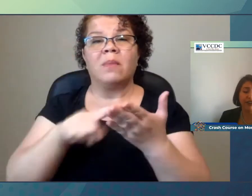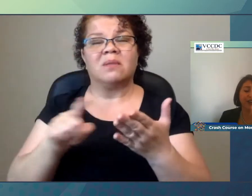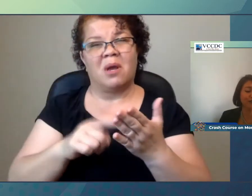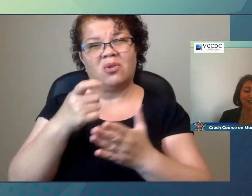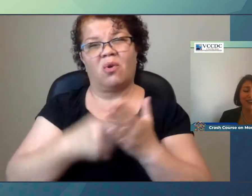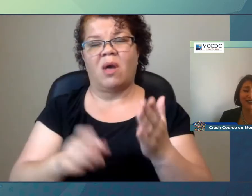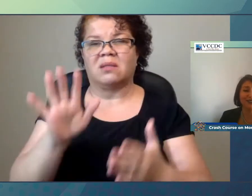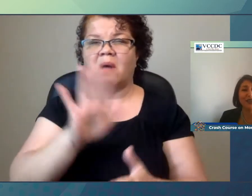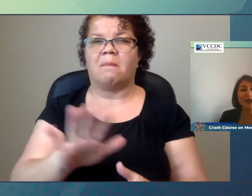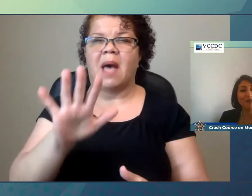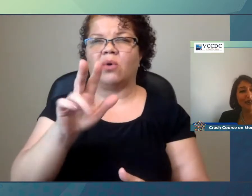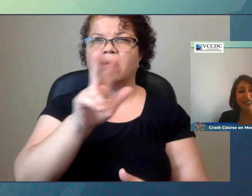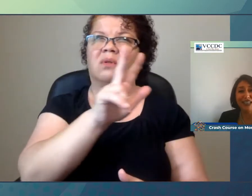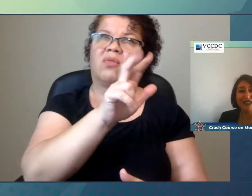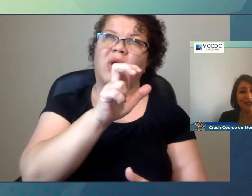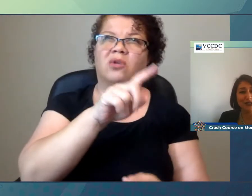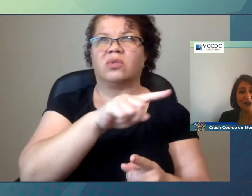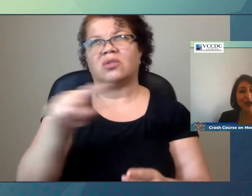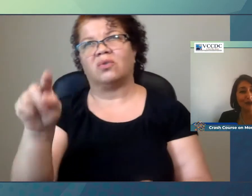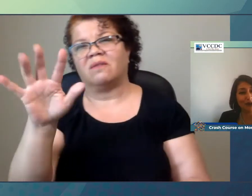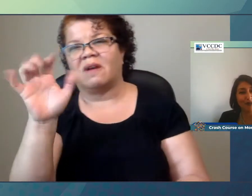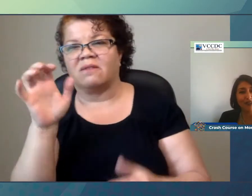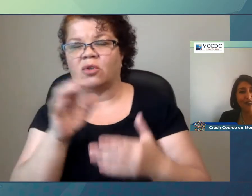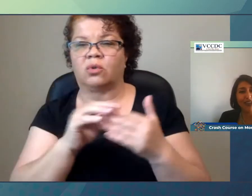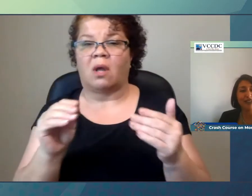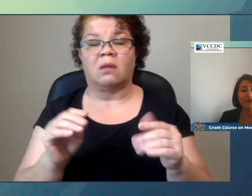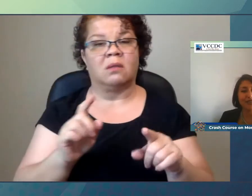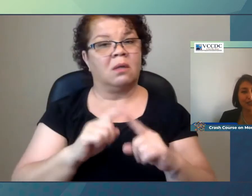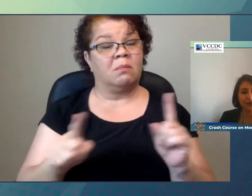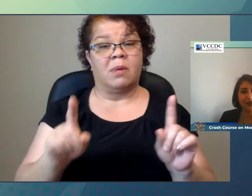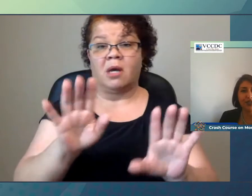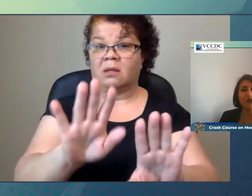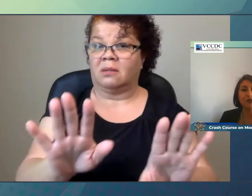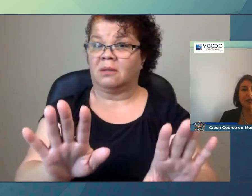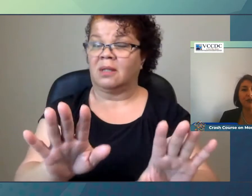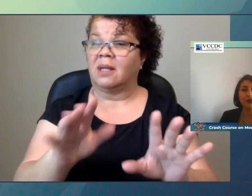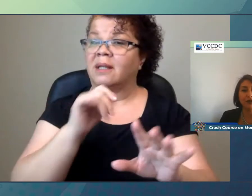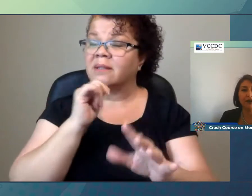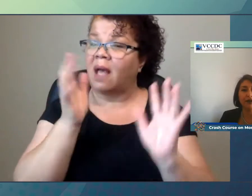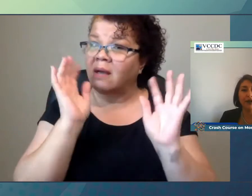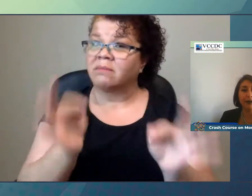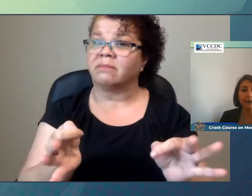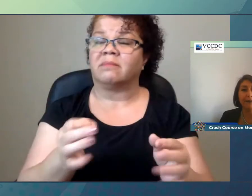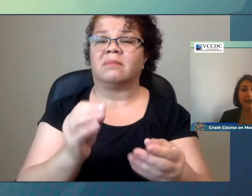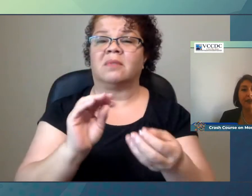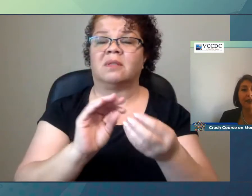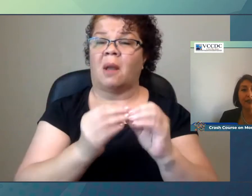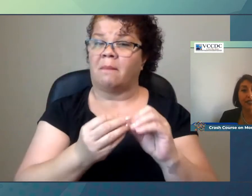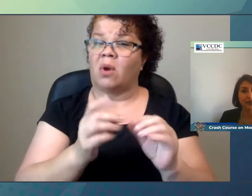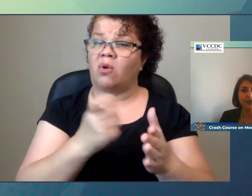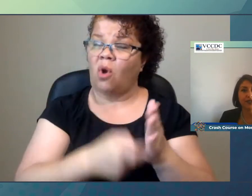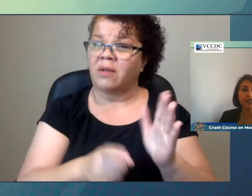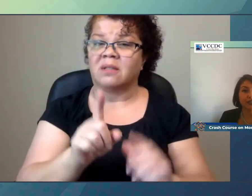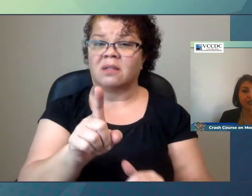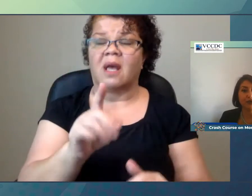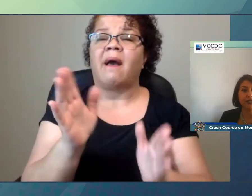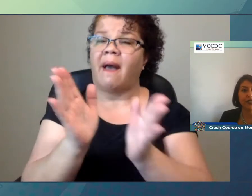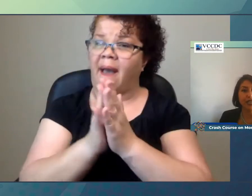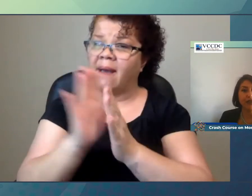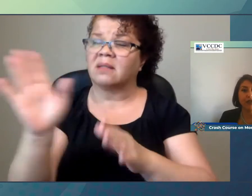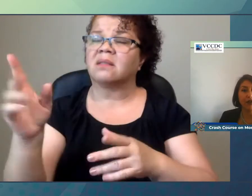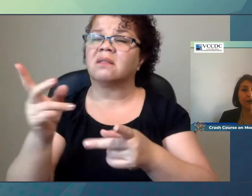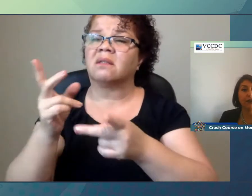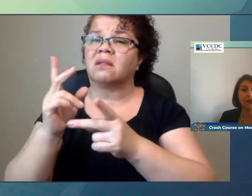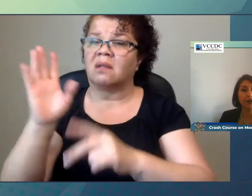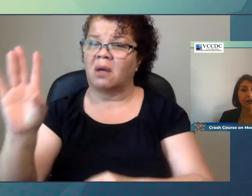to $500, but do not quote me on that. Make sure that you speak with your lenders to make sure